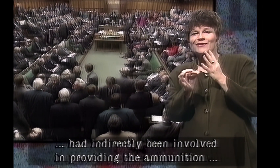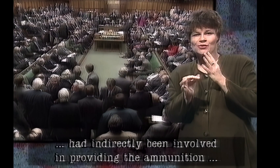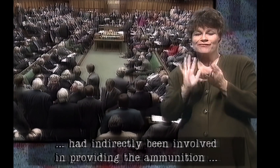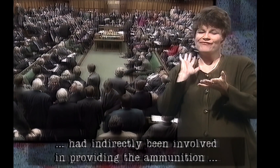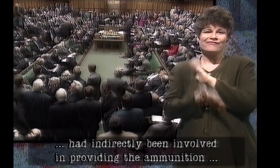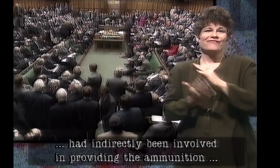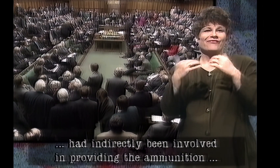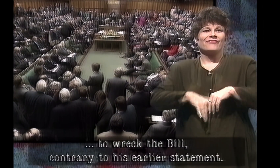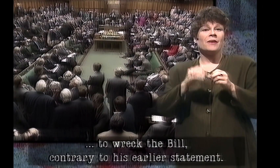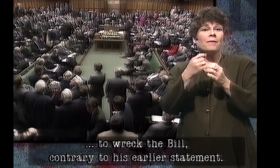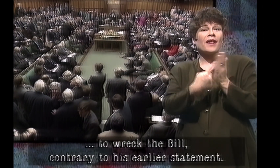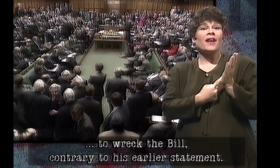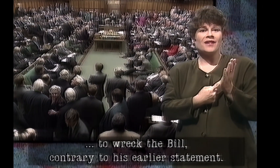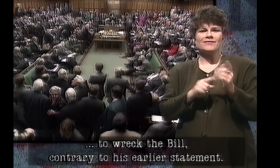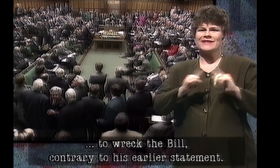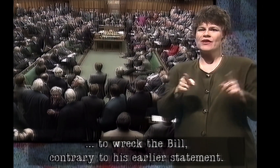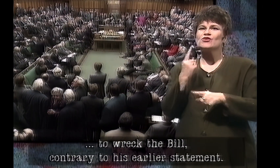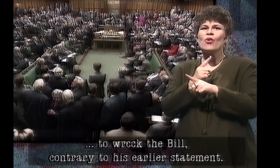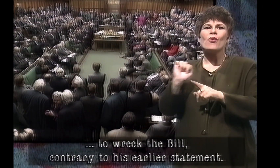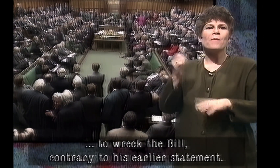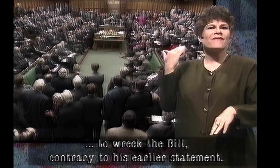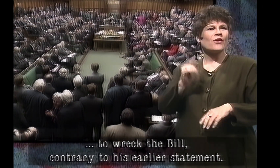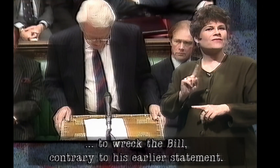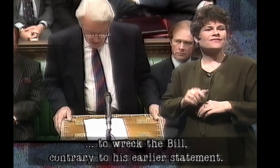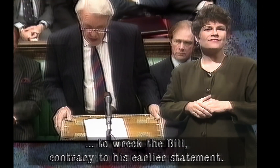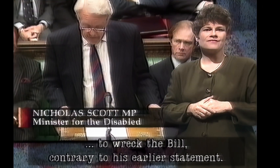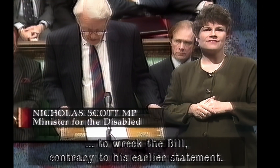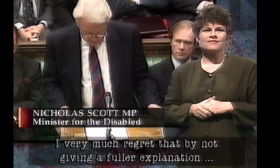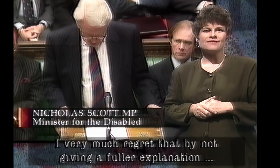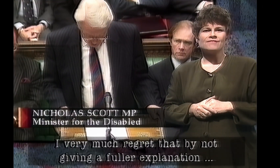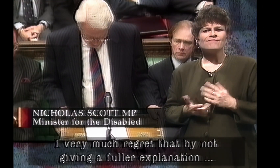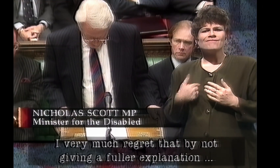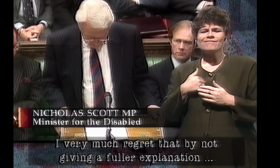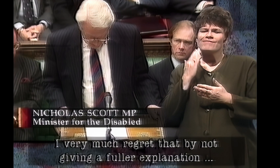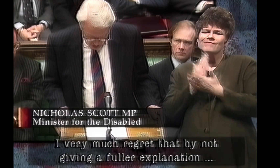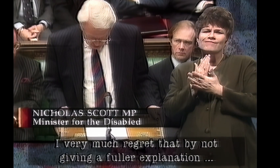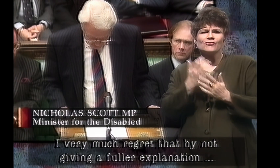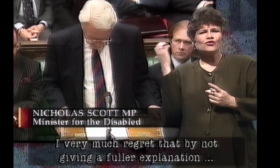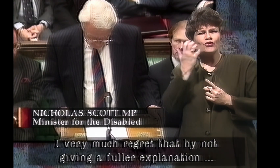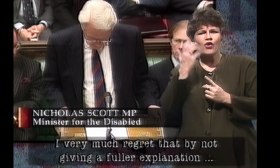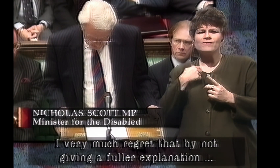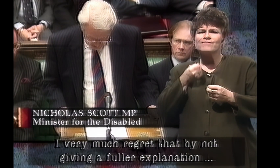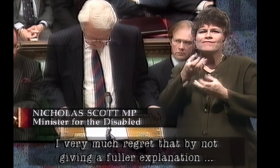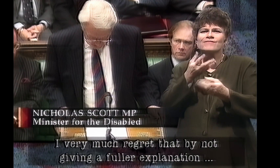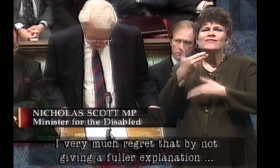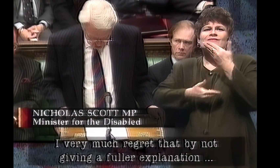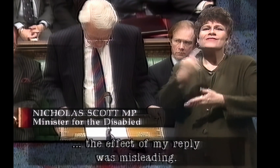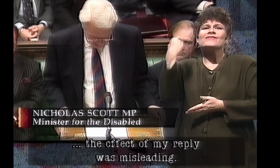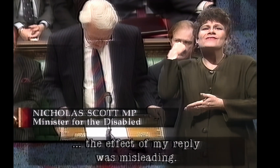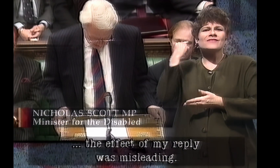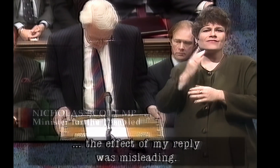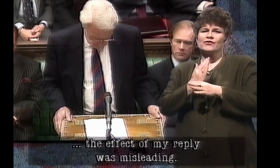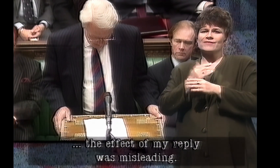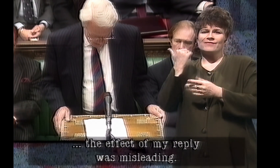in providing the ammunition to wreck the bill, contrary to his earlier statement. I very much regret that by not giving a fuller explanation at